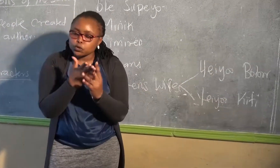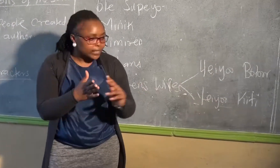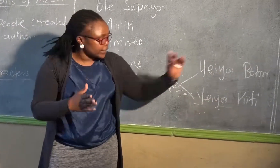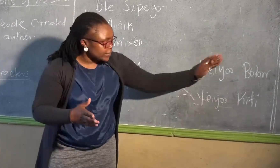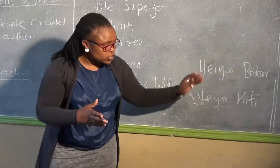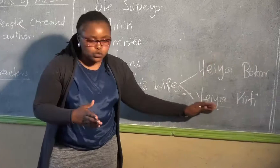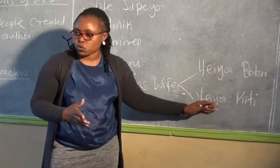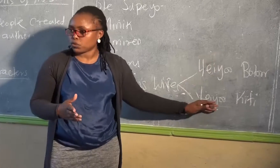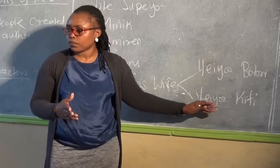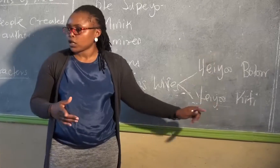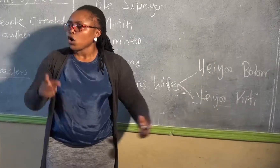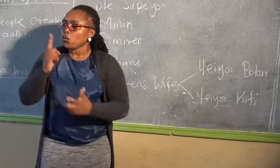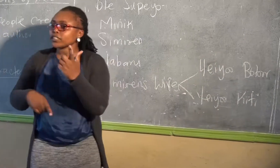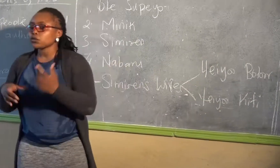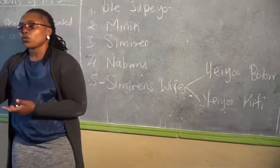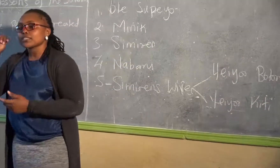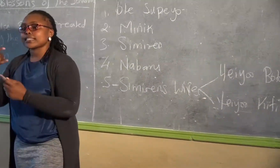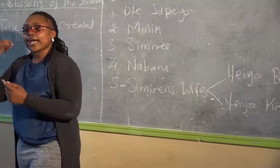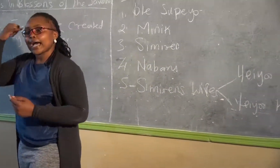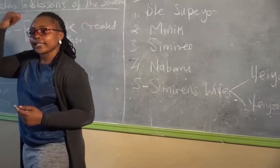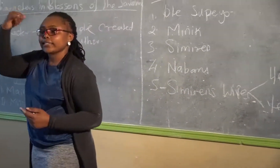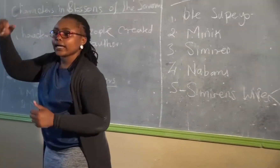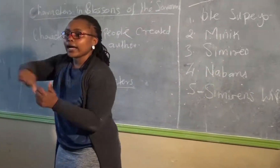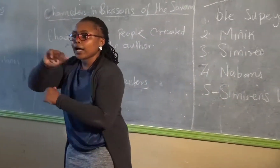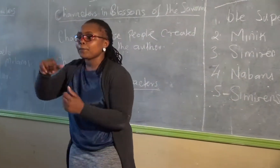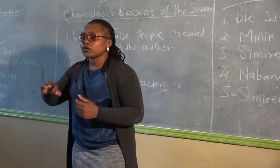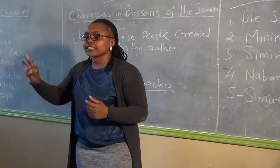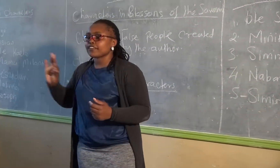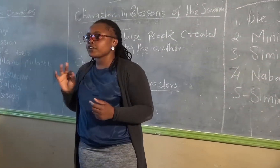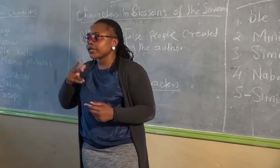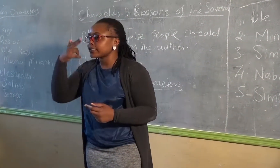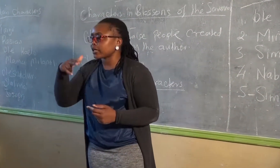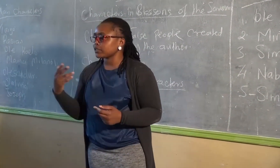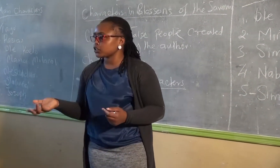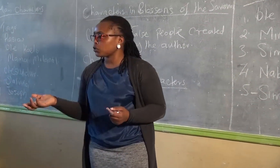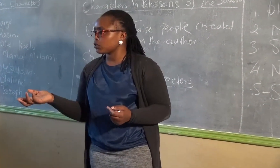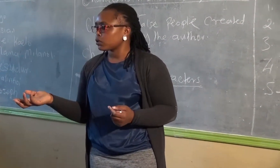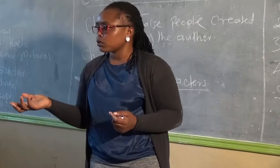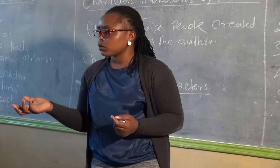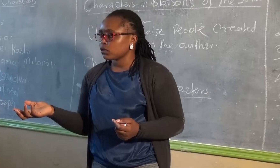between these two, what was their idea about the female circumcision?